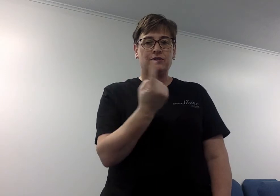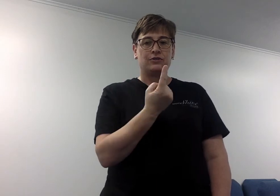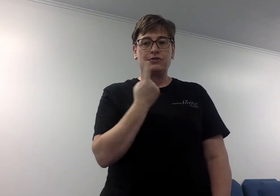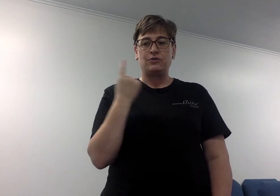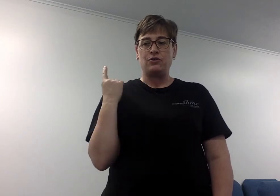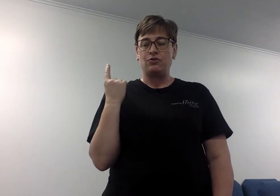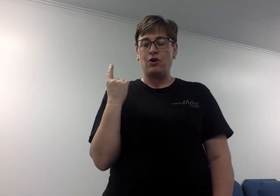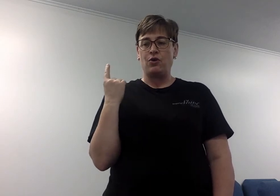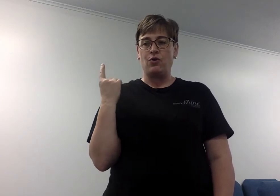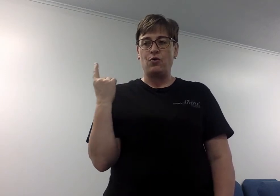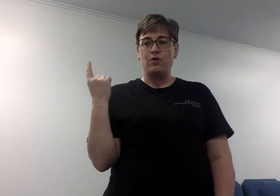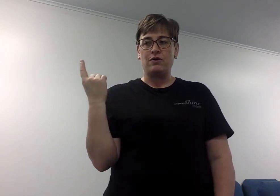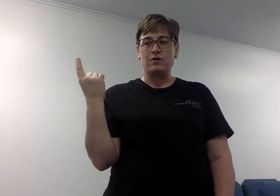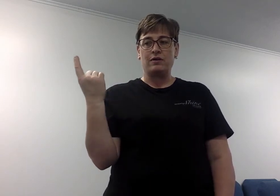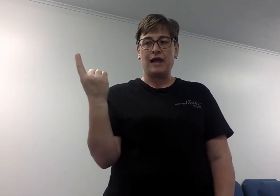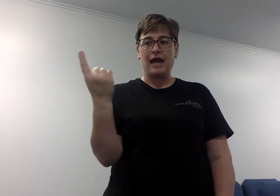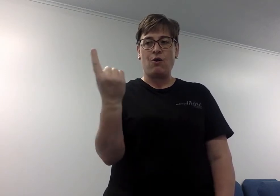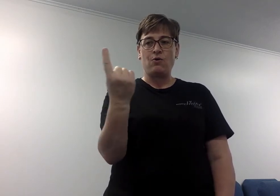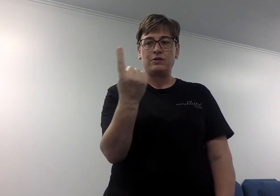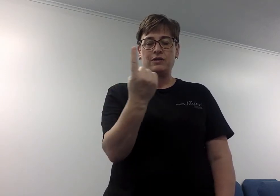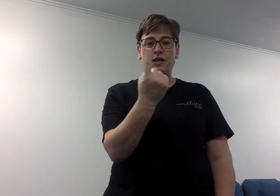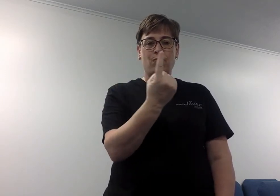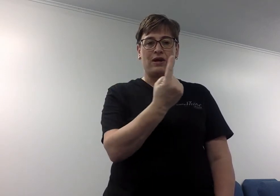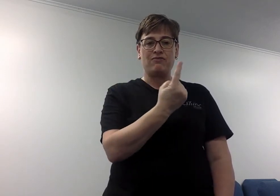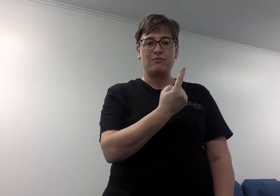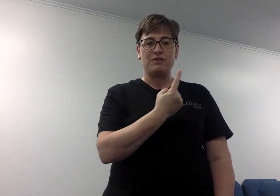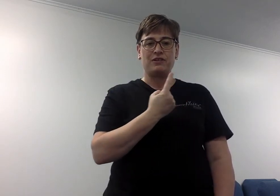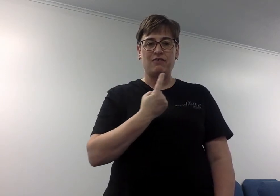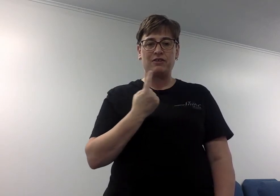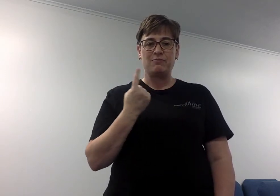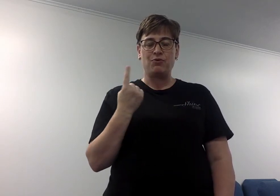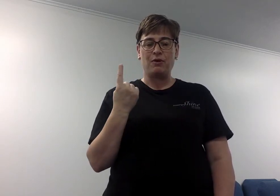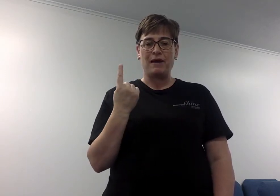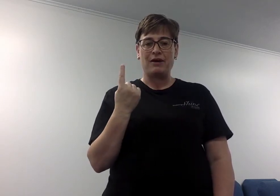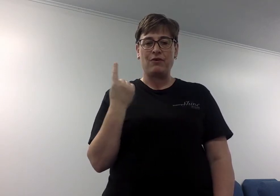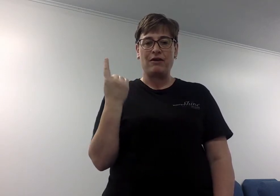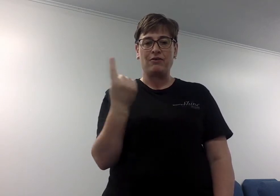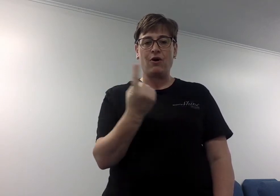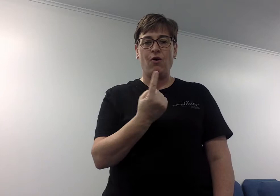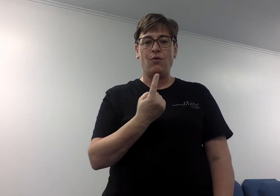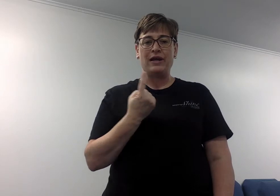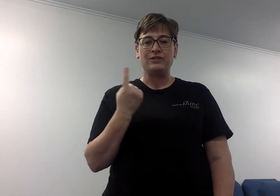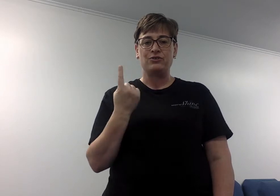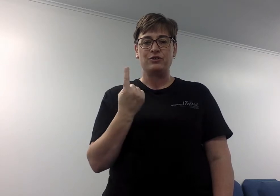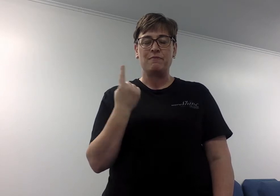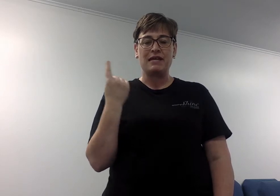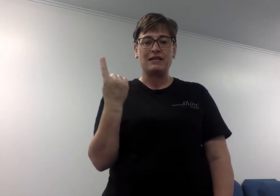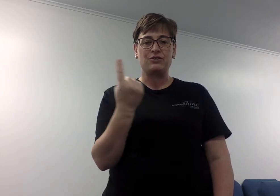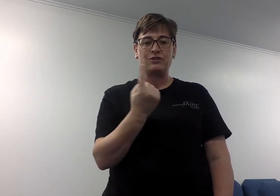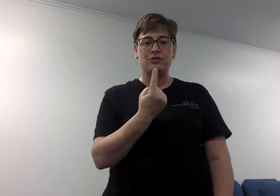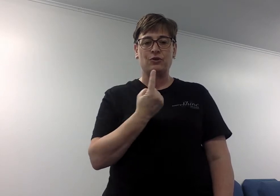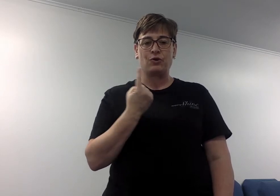So you go out and away from yourself and then pull it back around. Always. You're just making just a circle.